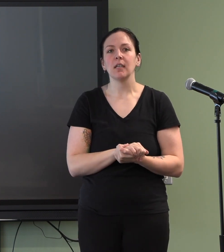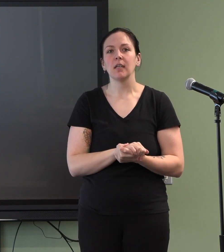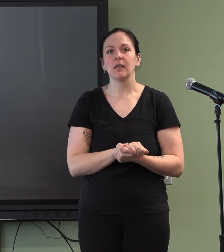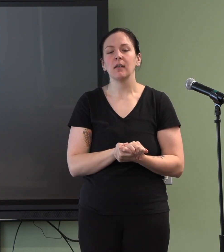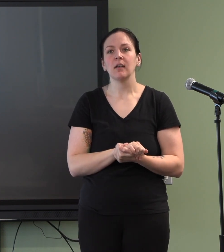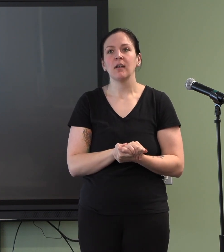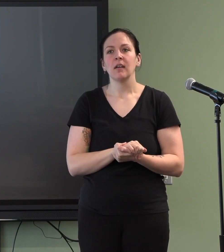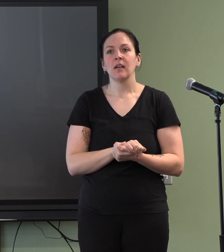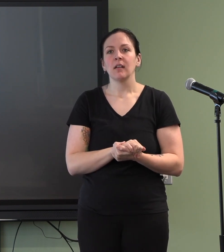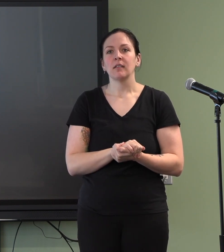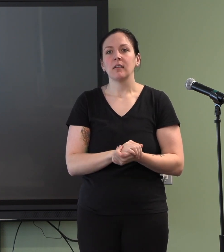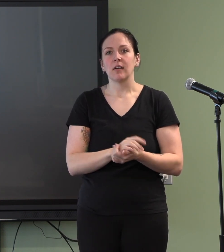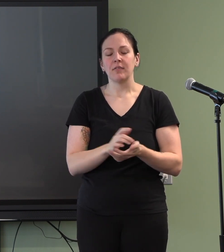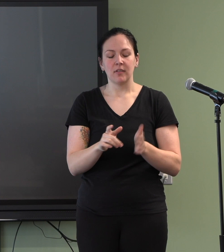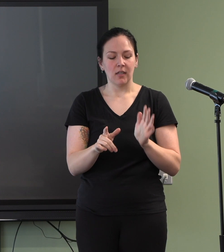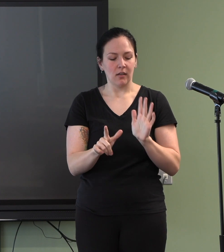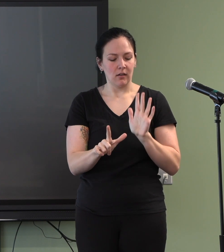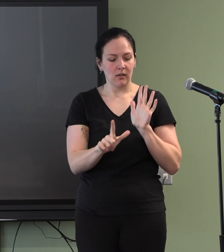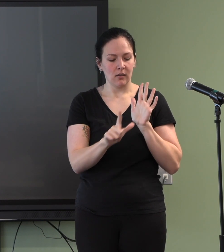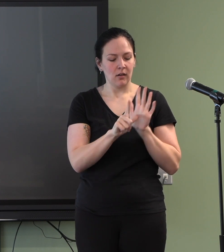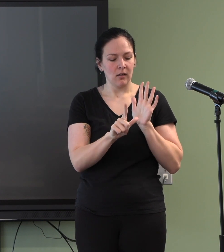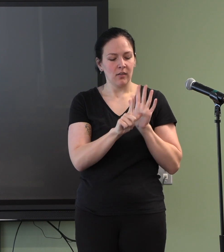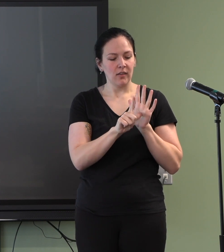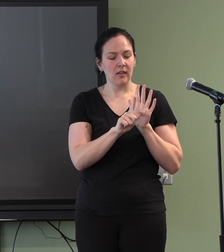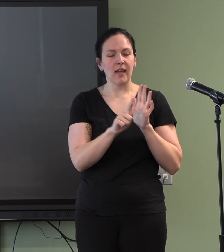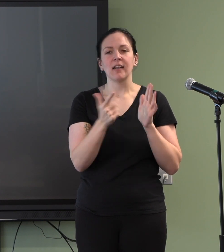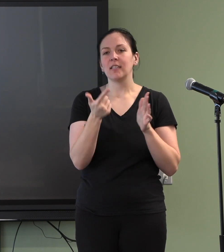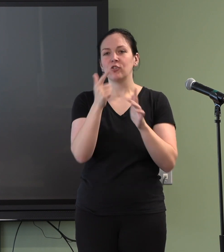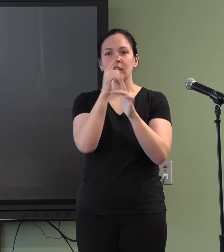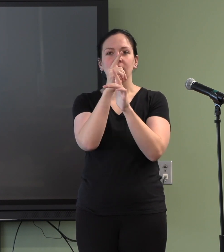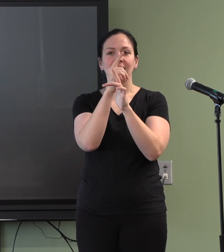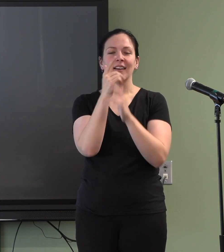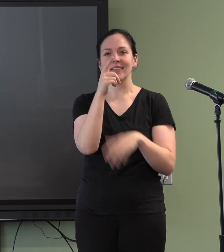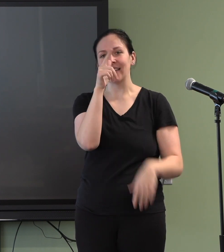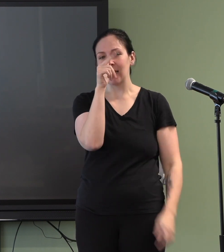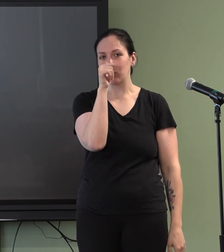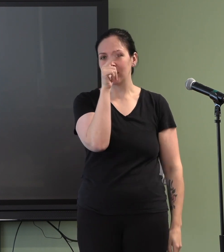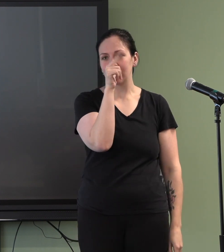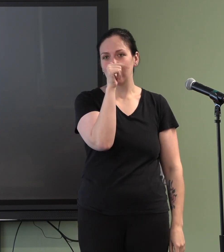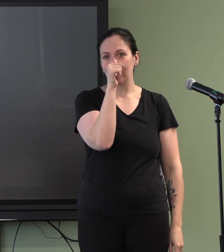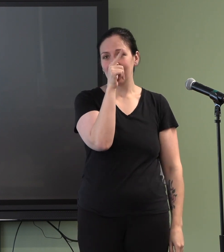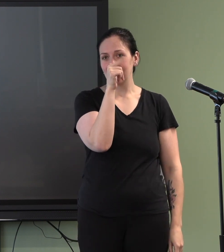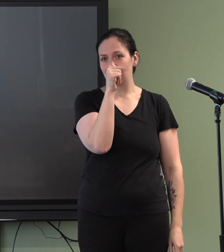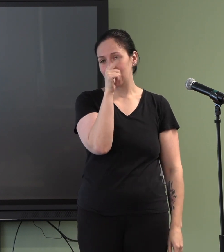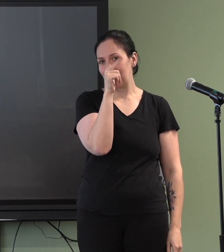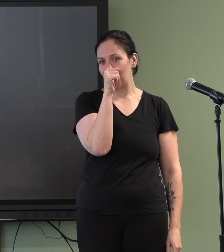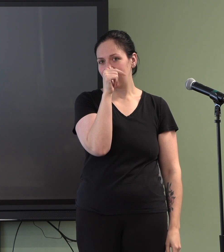seen I've seen these. I had a teacher. His sign name was this for Larry.